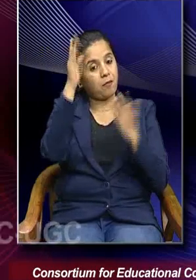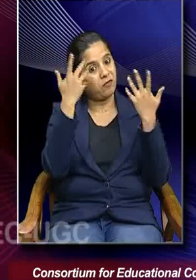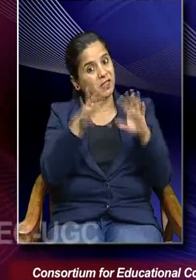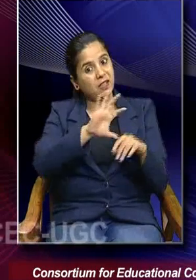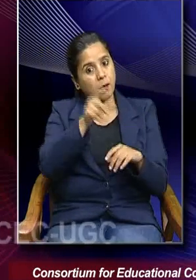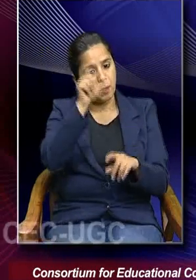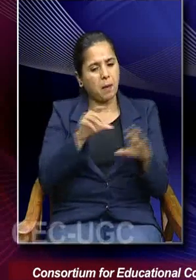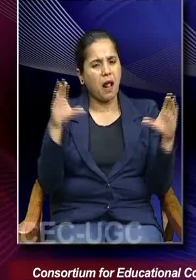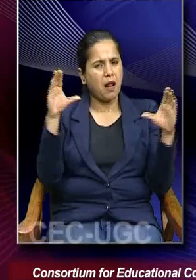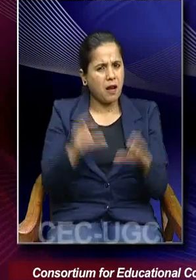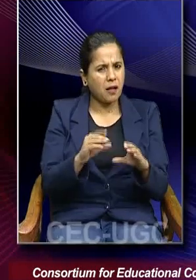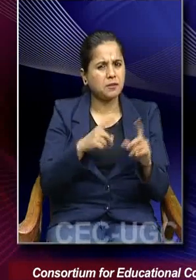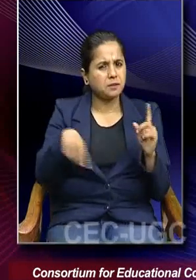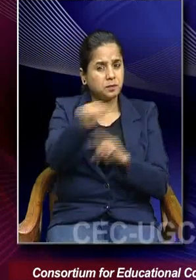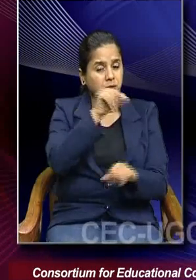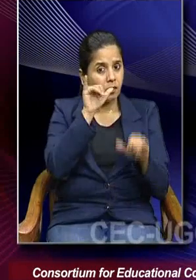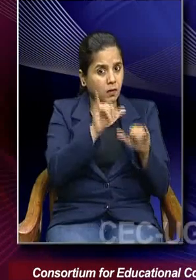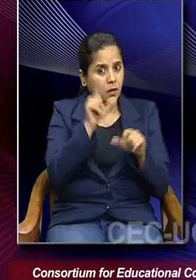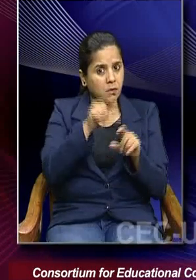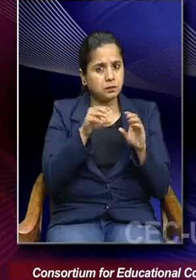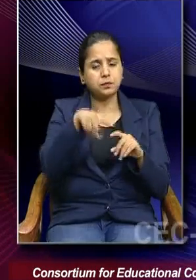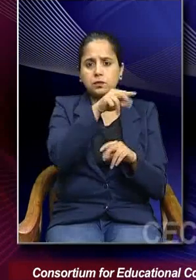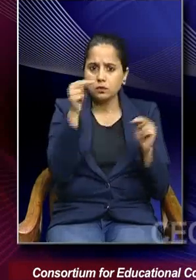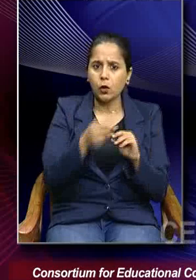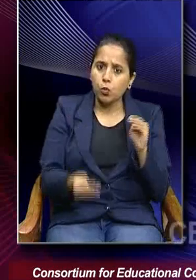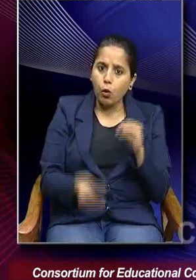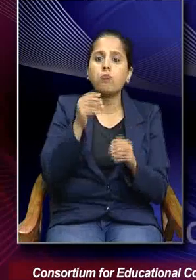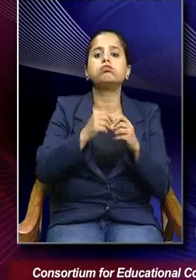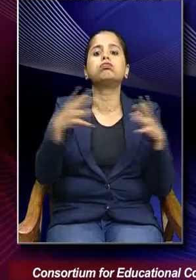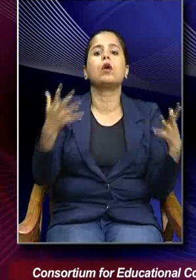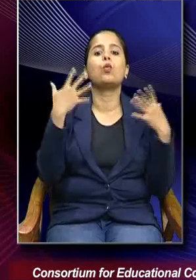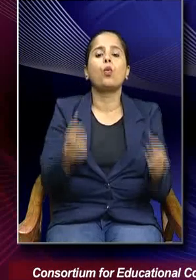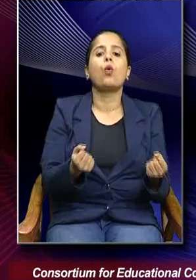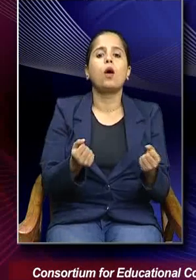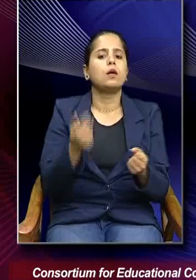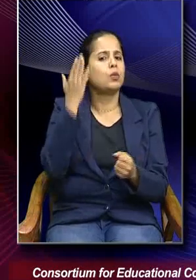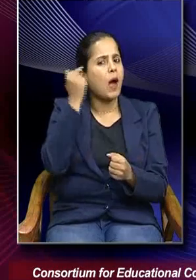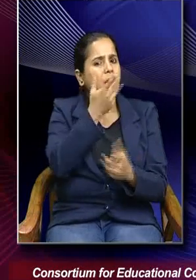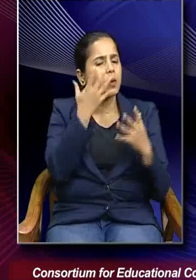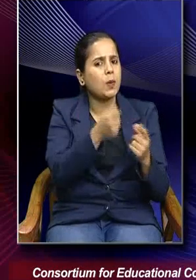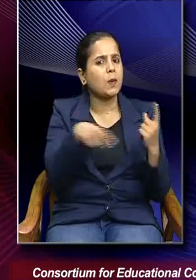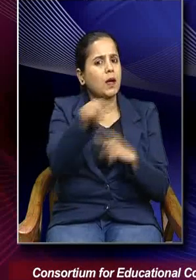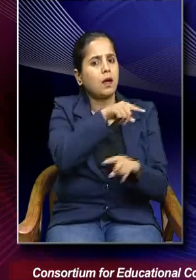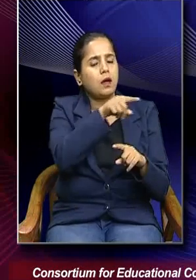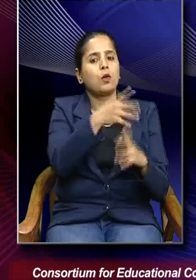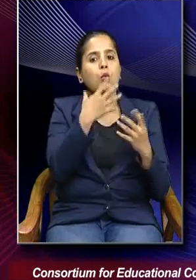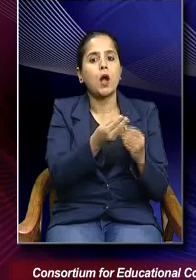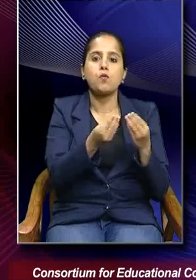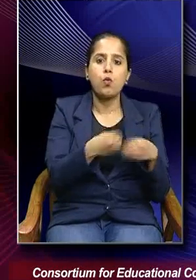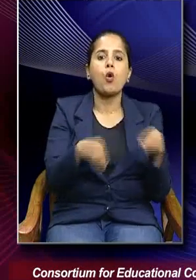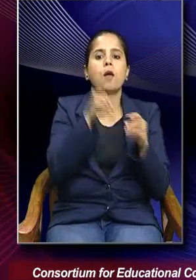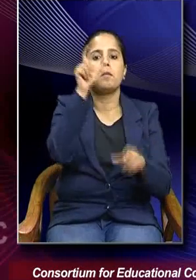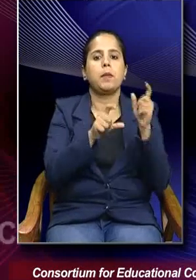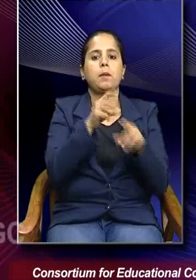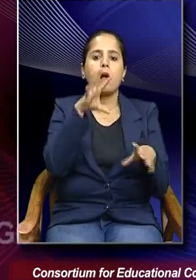low population density needs an increase in population. Why? Because in order to have more